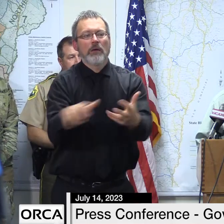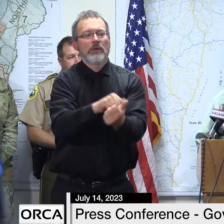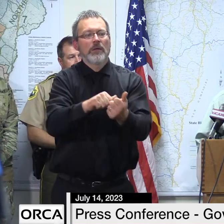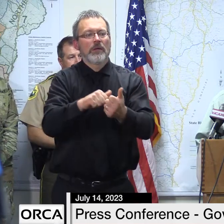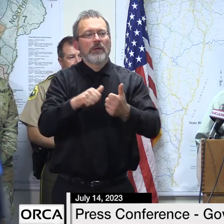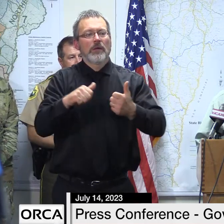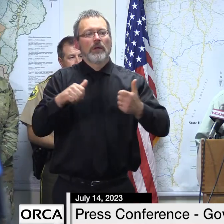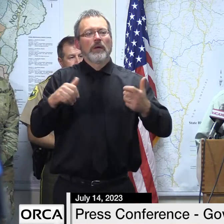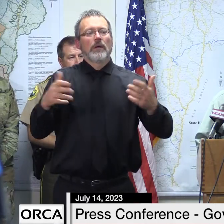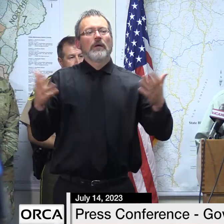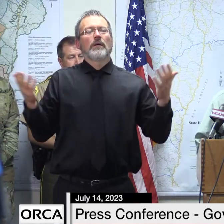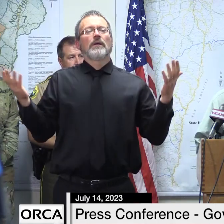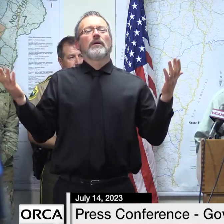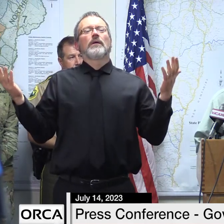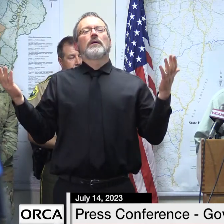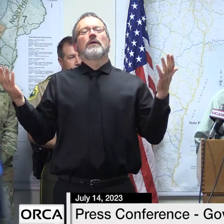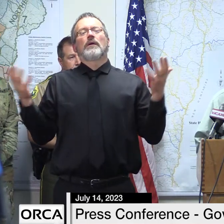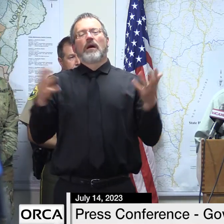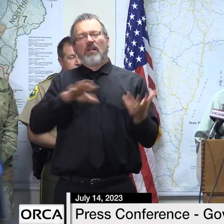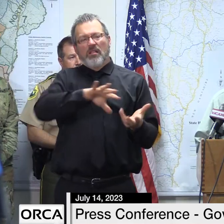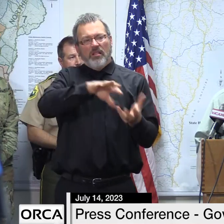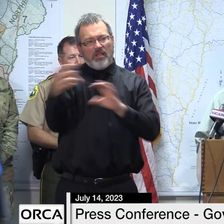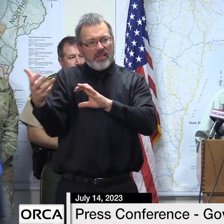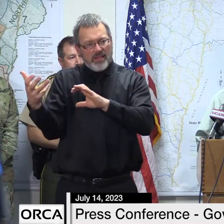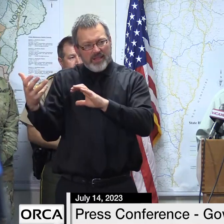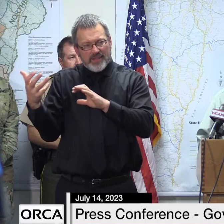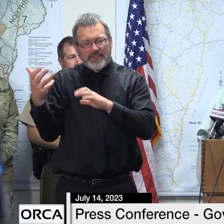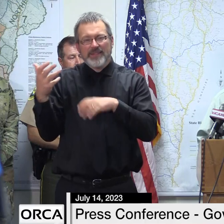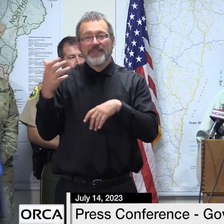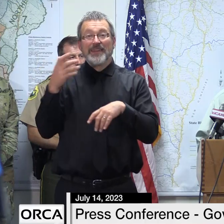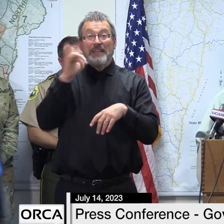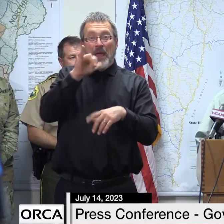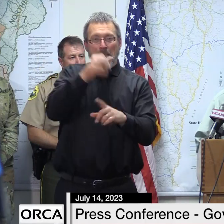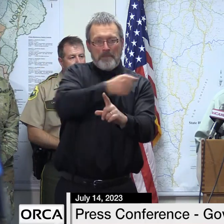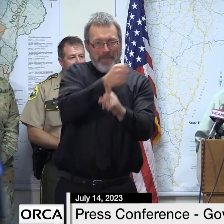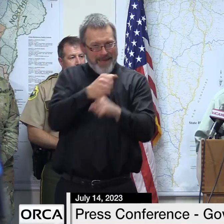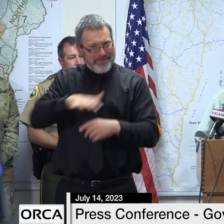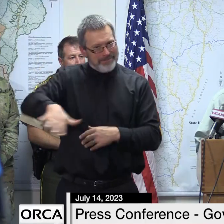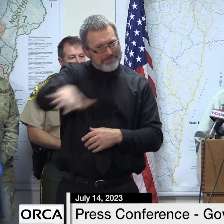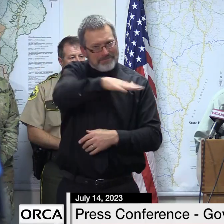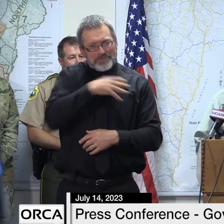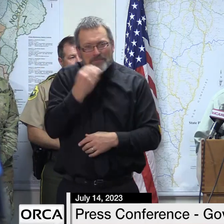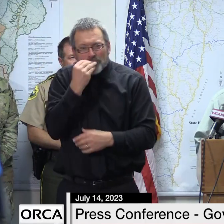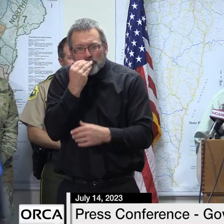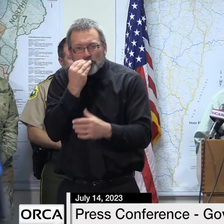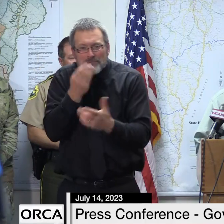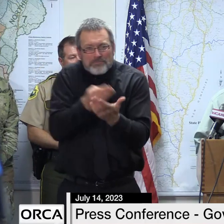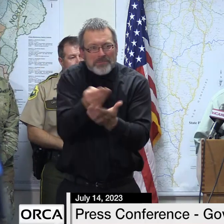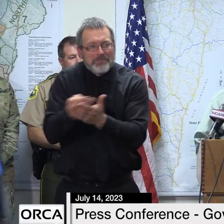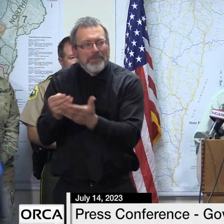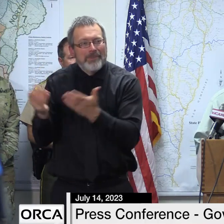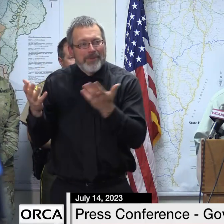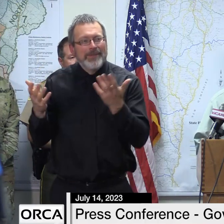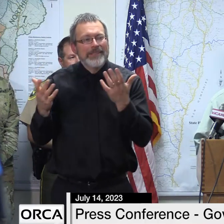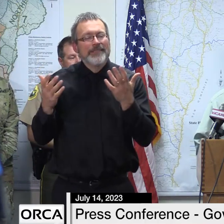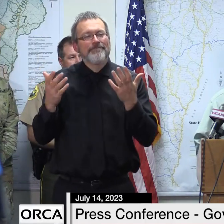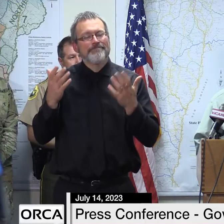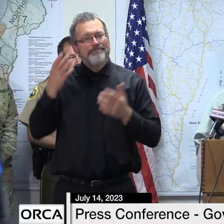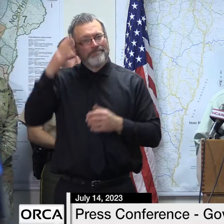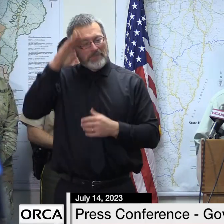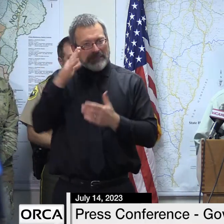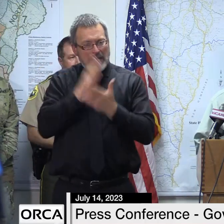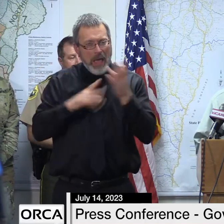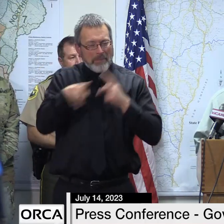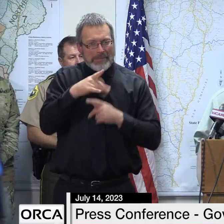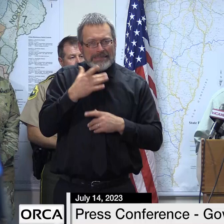our farms may disrupt our regional food system and our food security. The widespread flooding we suffered throughout Vermont this week